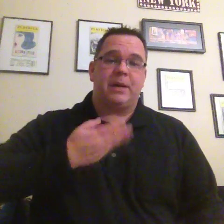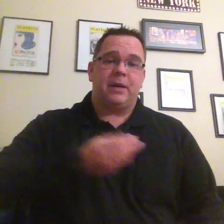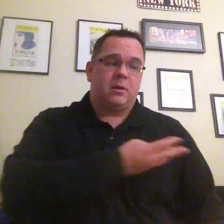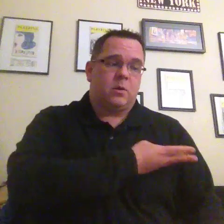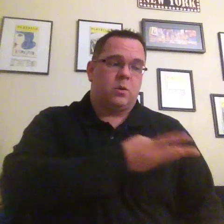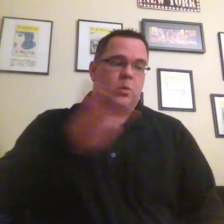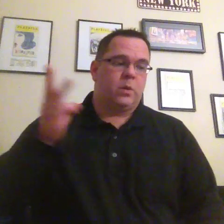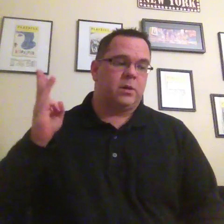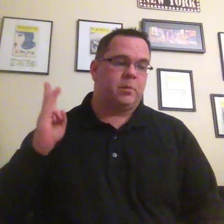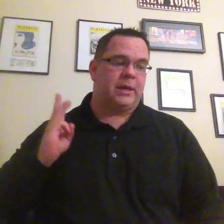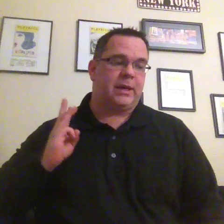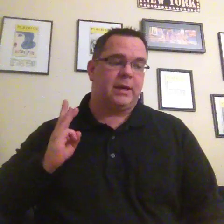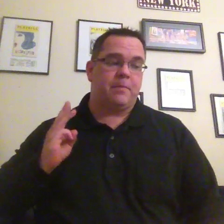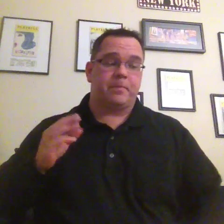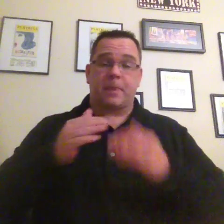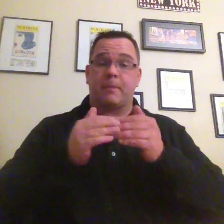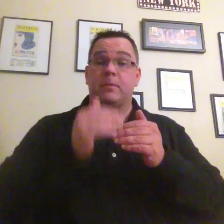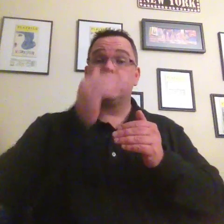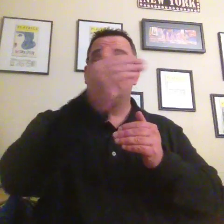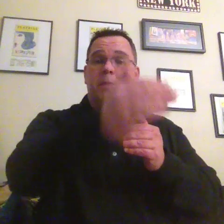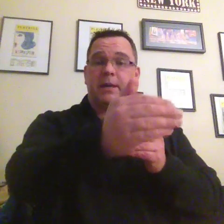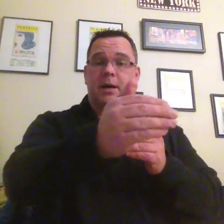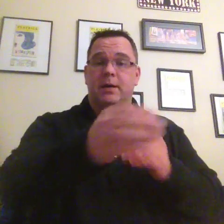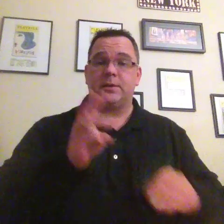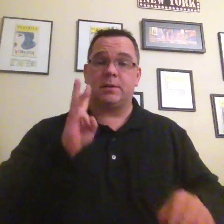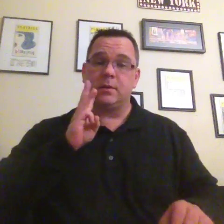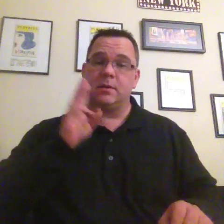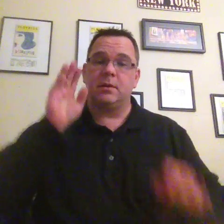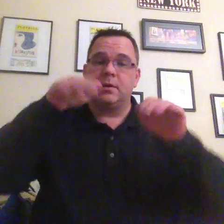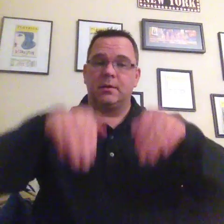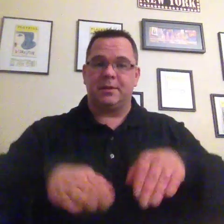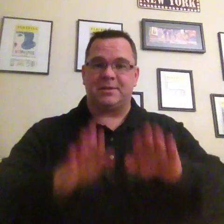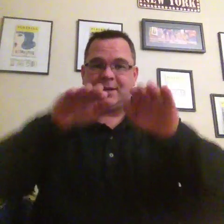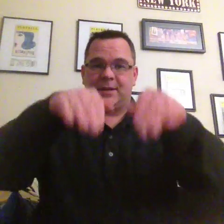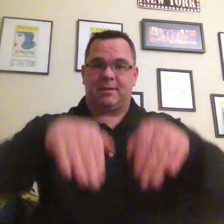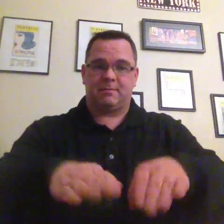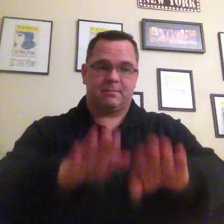Happy will be beyond the sea.